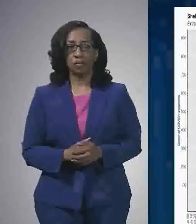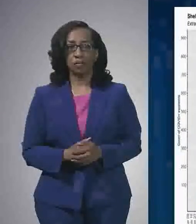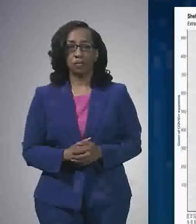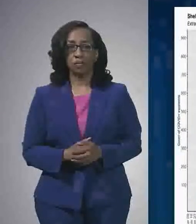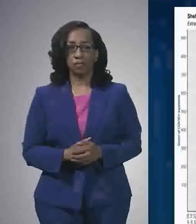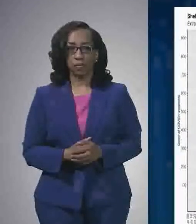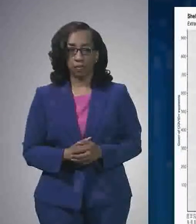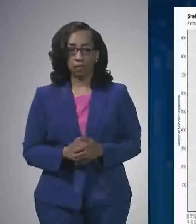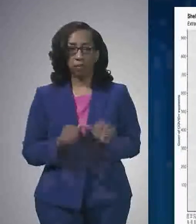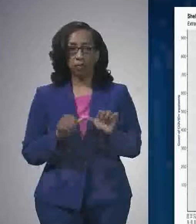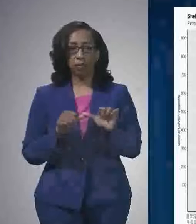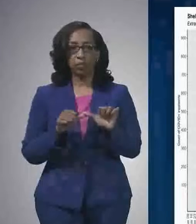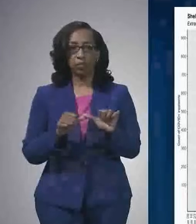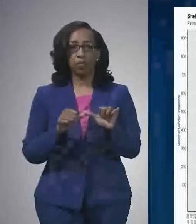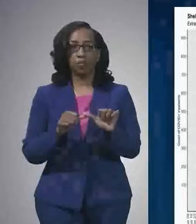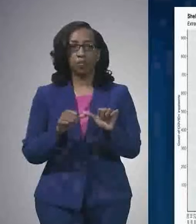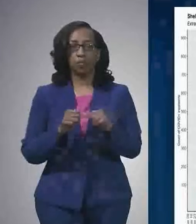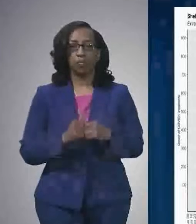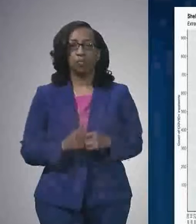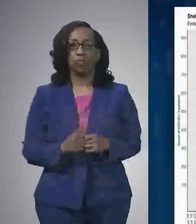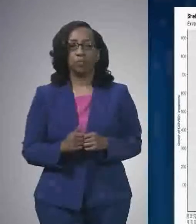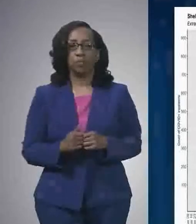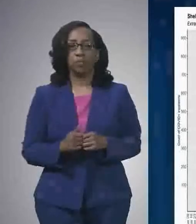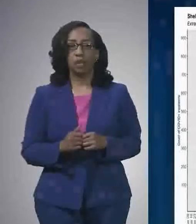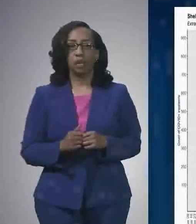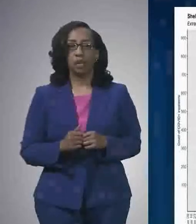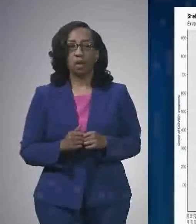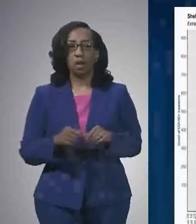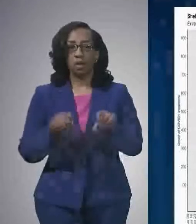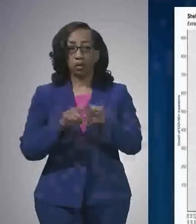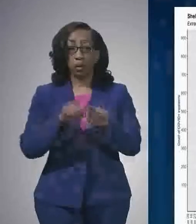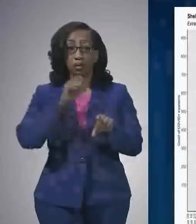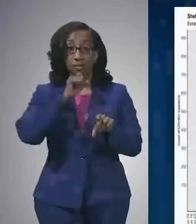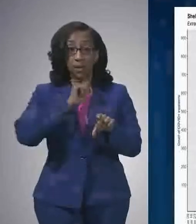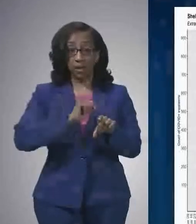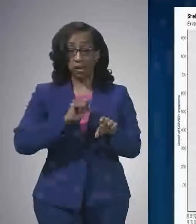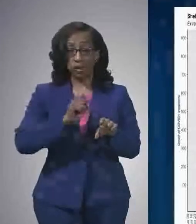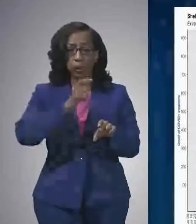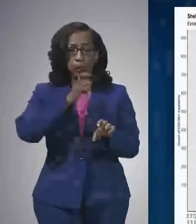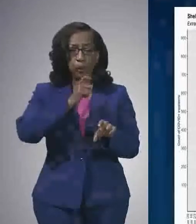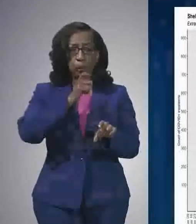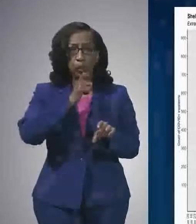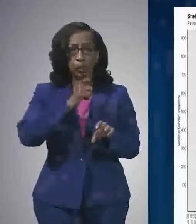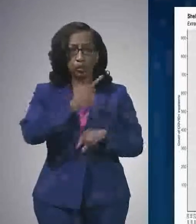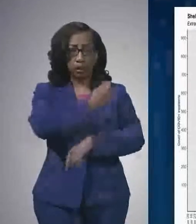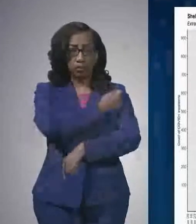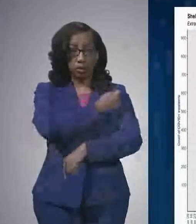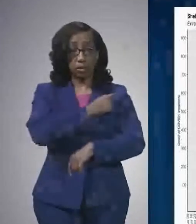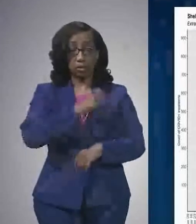Going on, population vaccinated by age, the 18 to